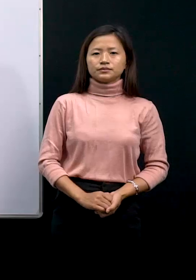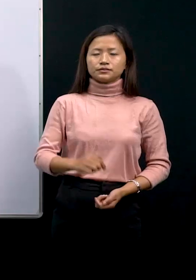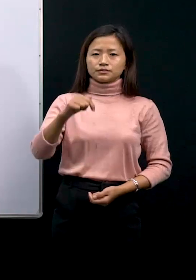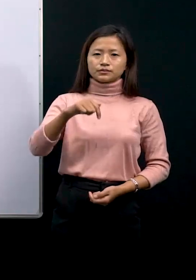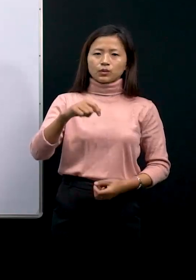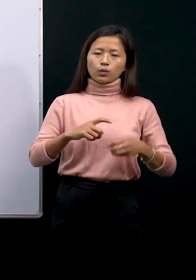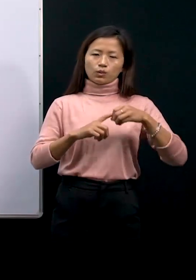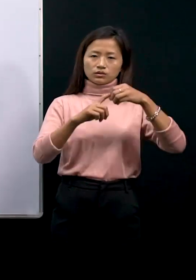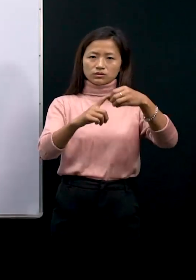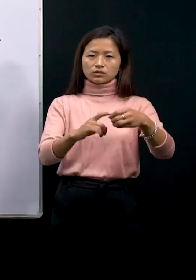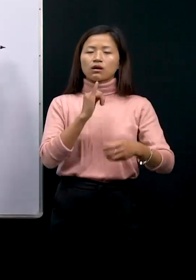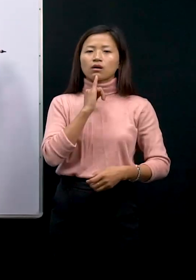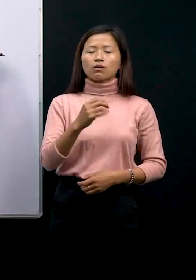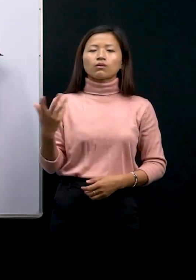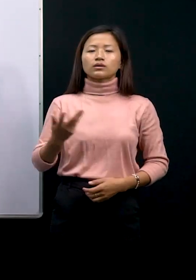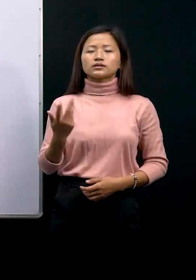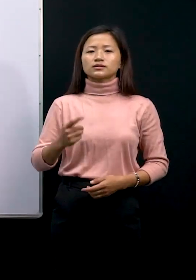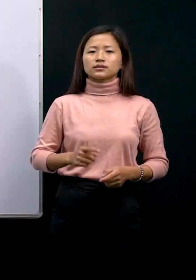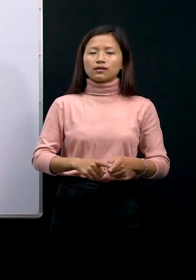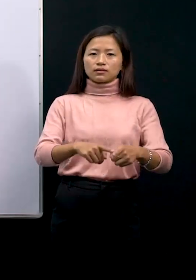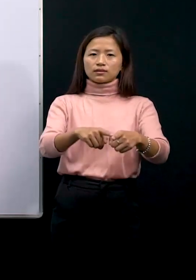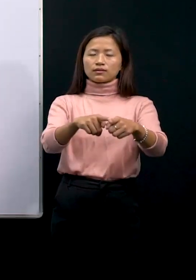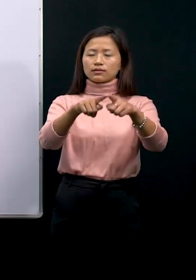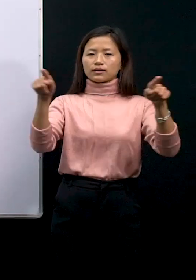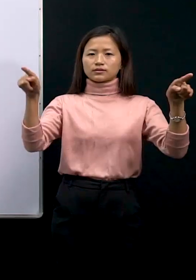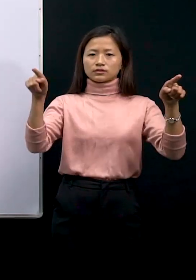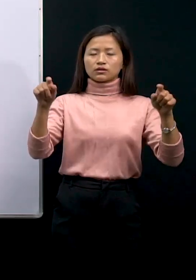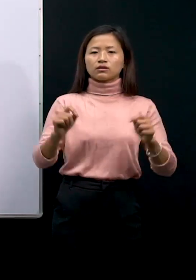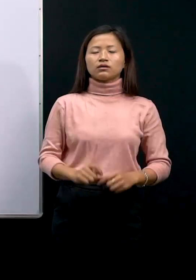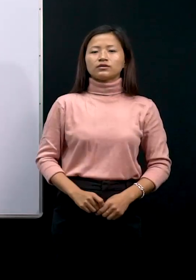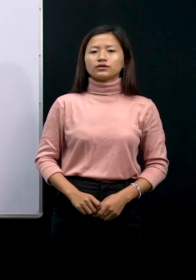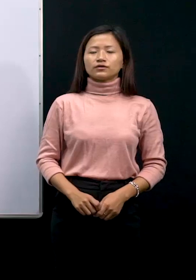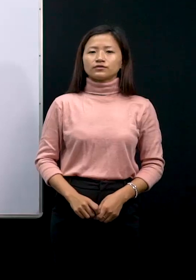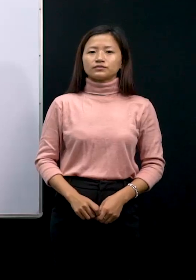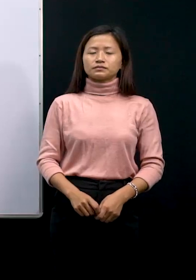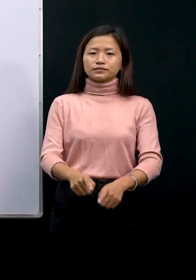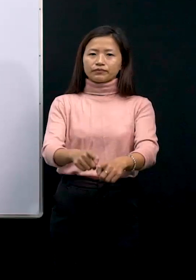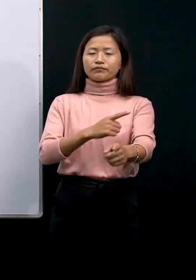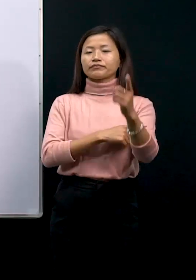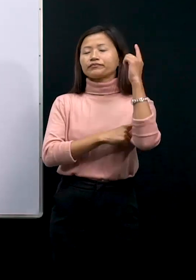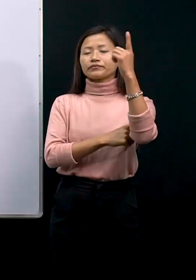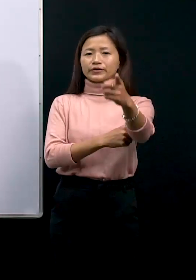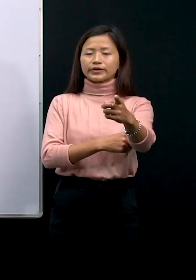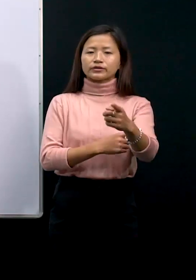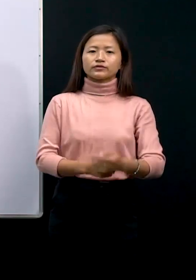Now our question is, what is the length of the chord AB? Chord AB.